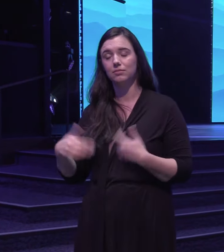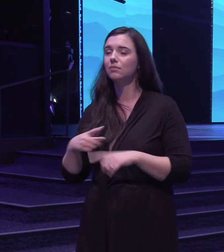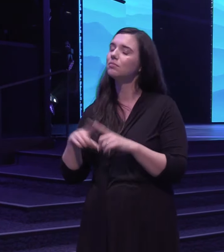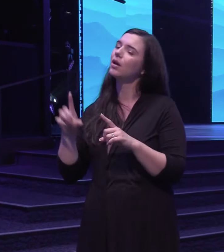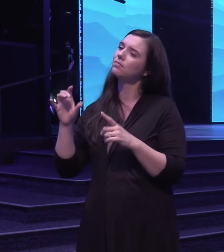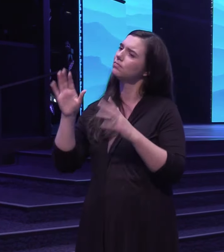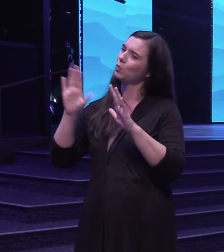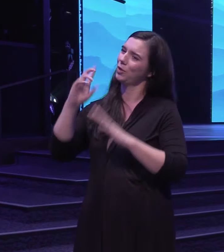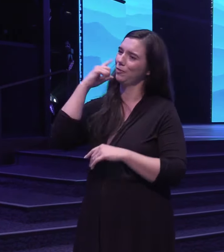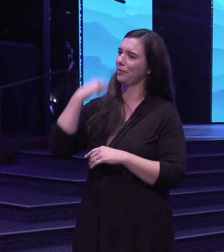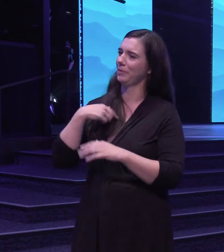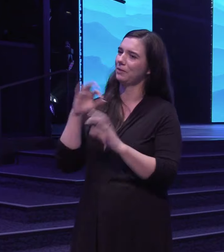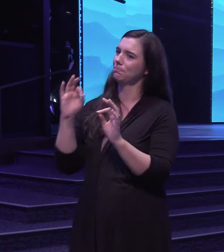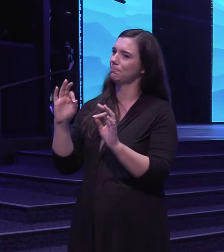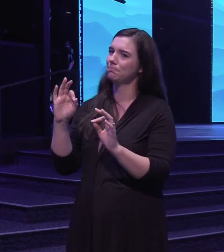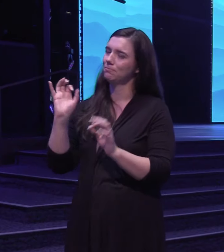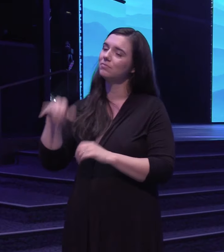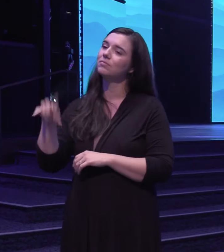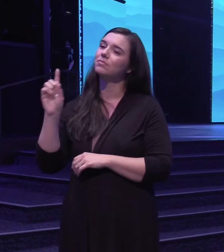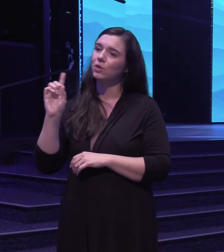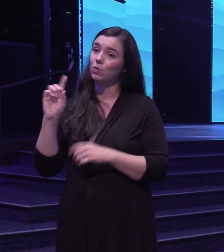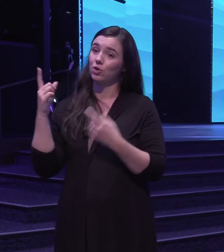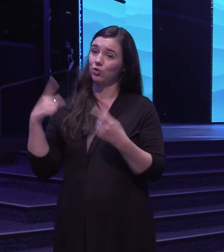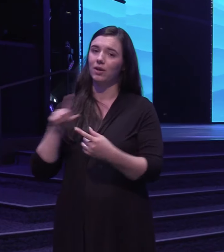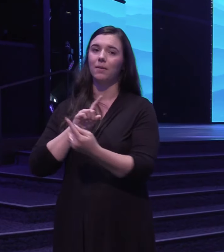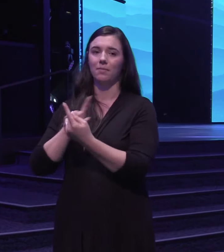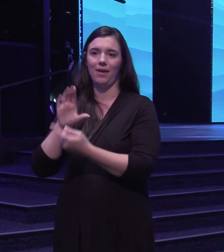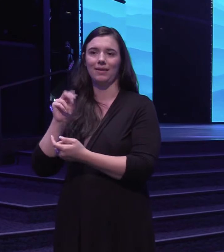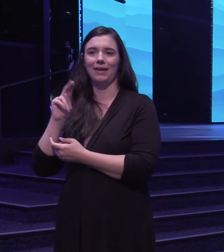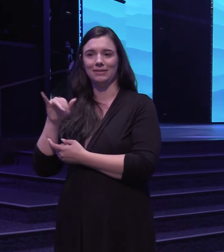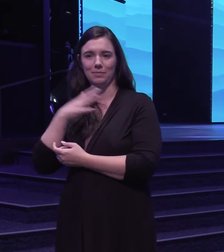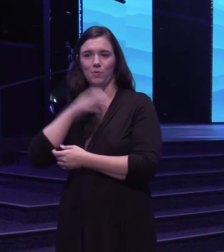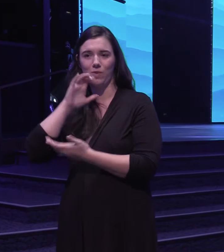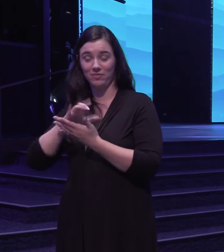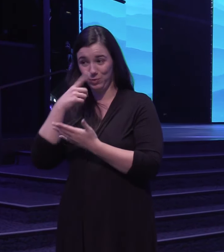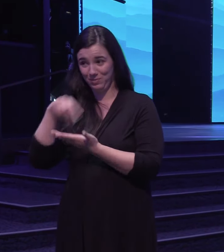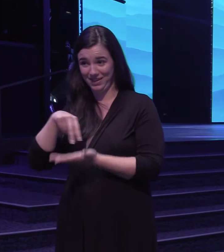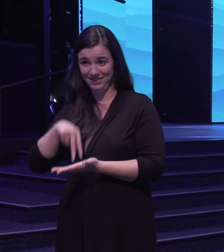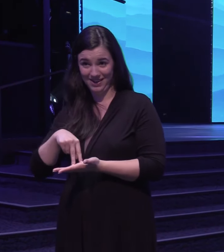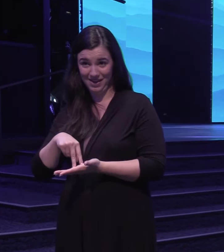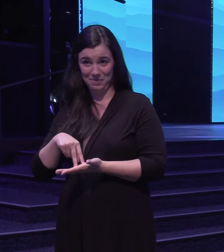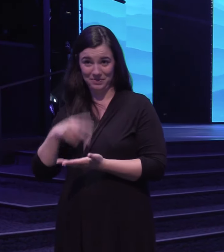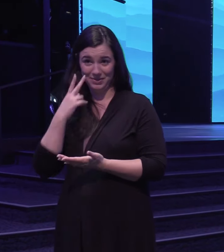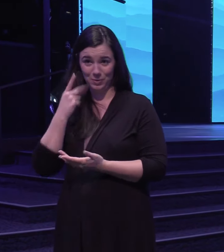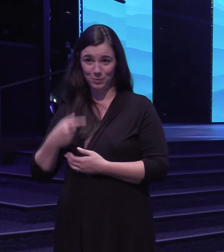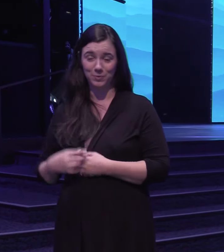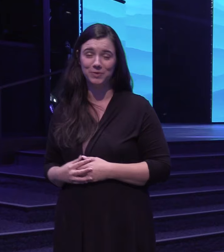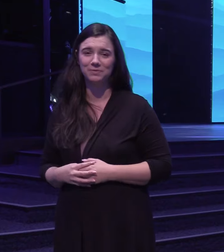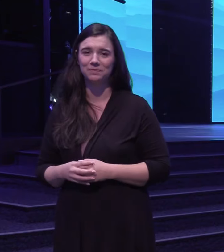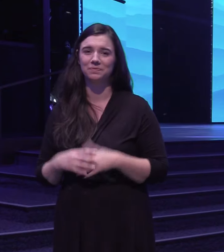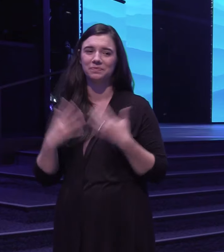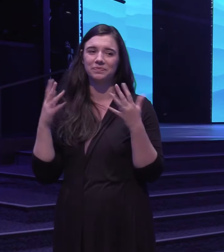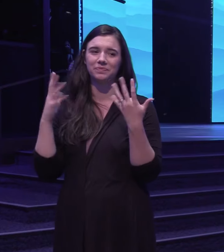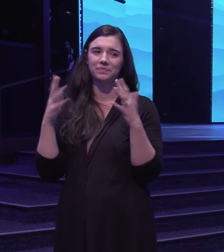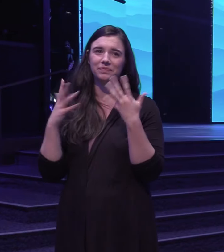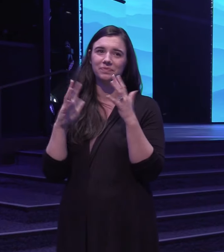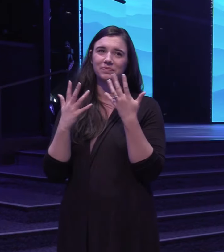a wonderful thing for me because that's where I met Candy, my wife. Candy, can you stand and let them see you?